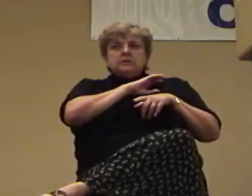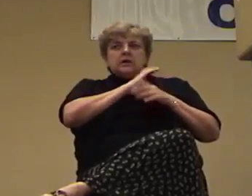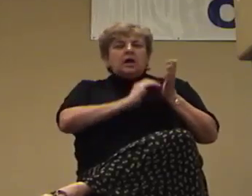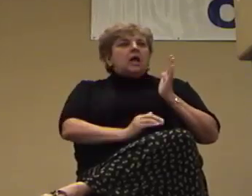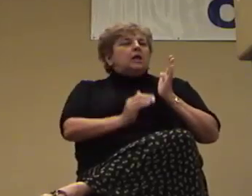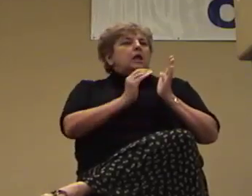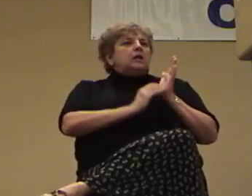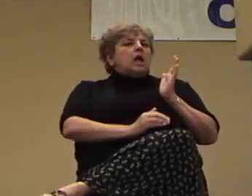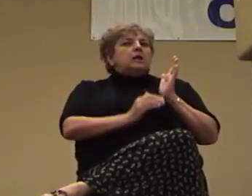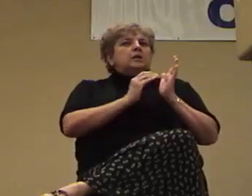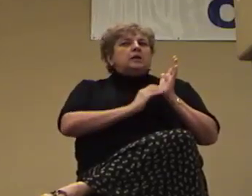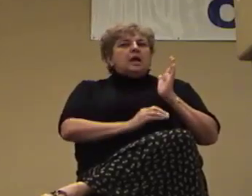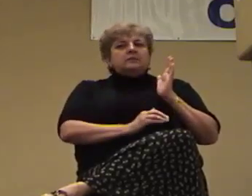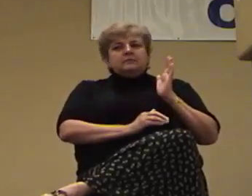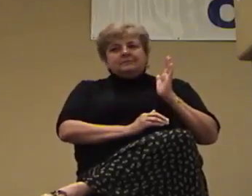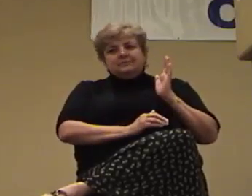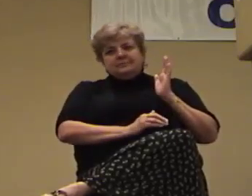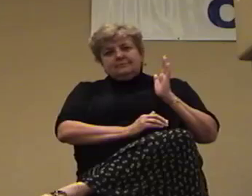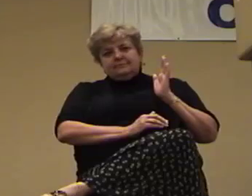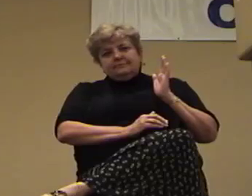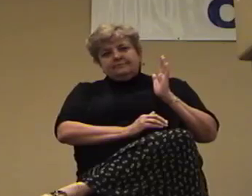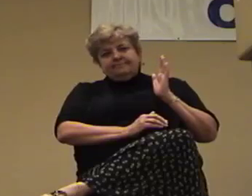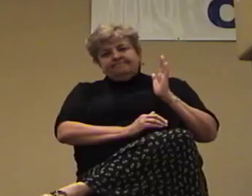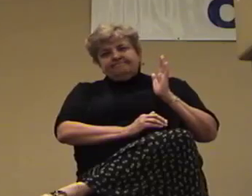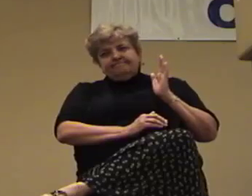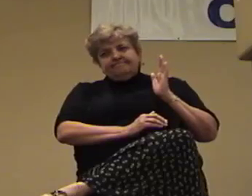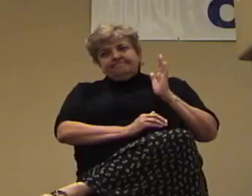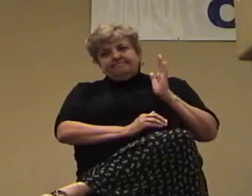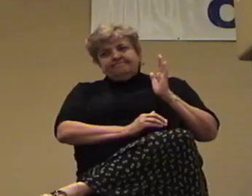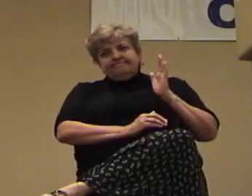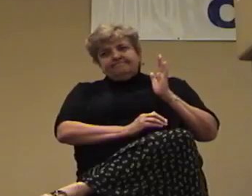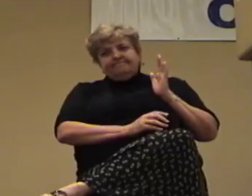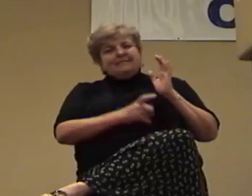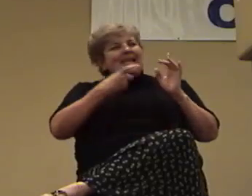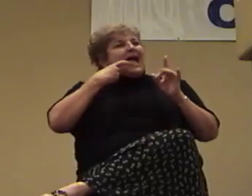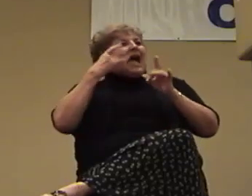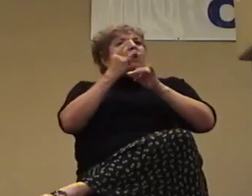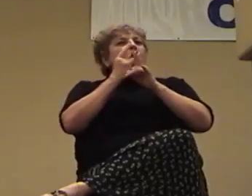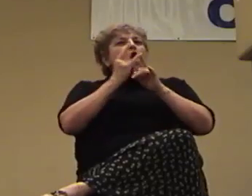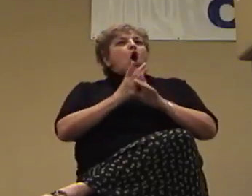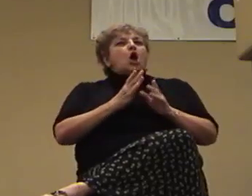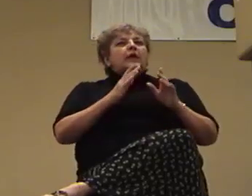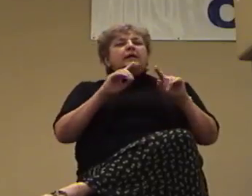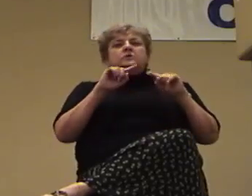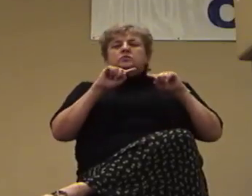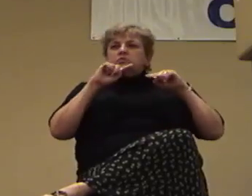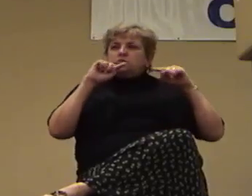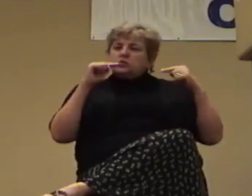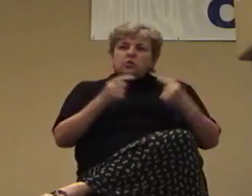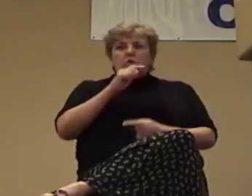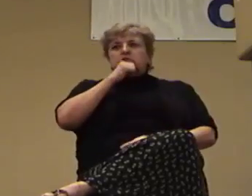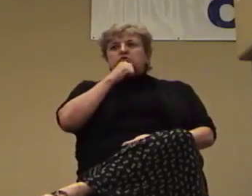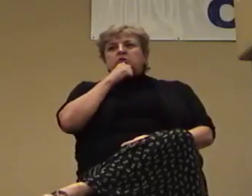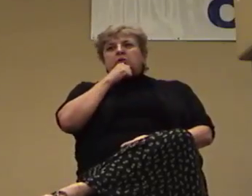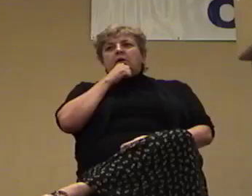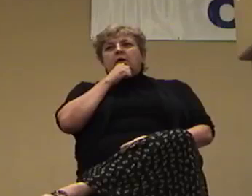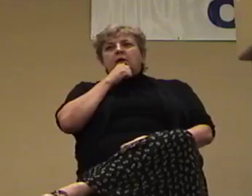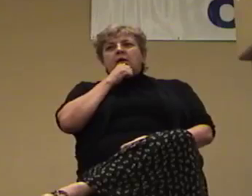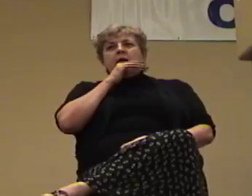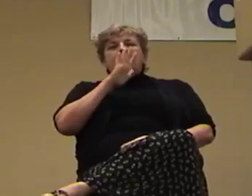over. It's alcoholic torture. And I had to get some freedom. At 5.5 years sober, I made amends to my mother. I